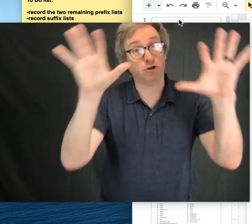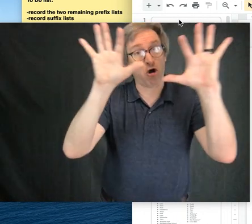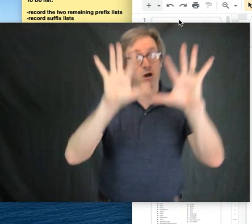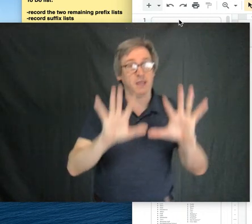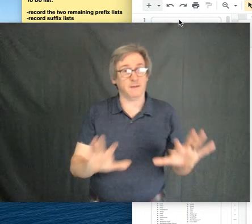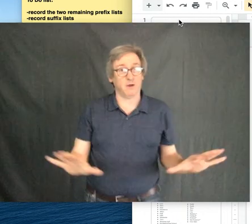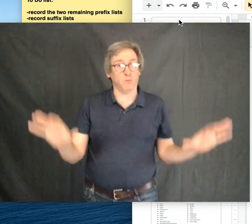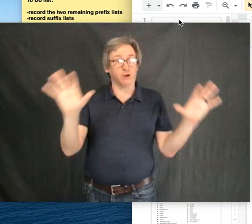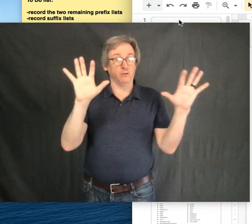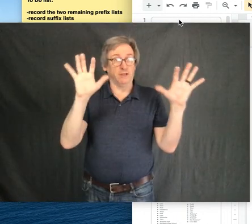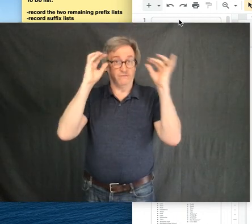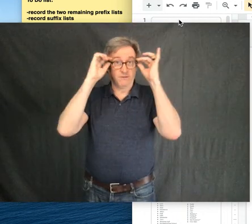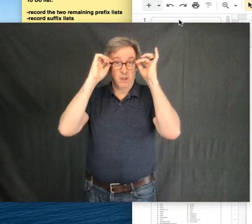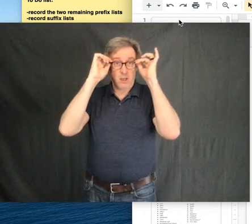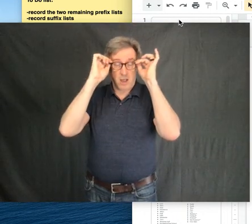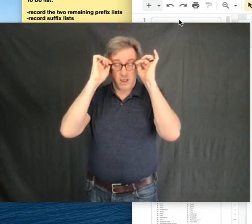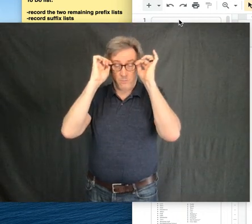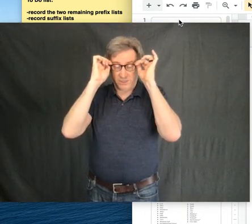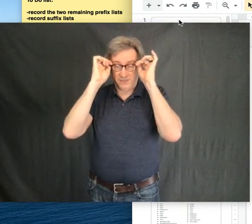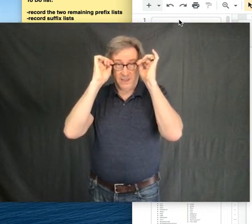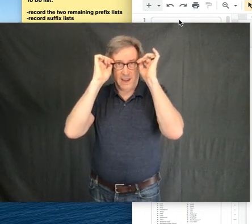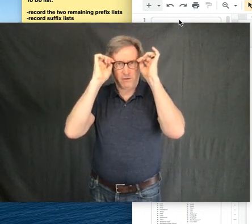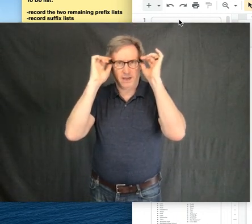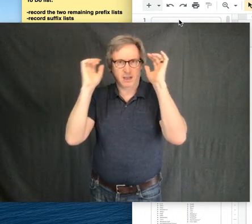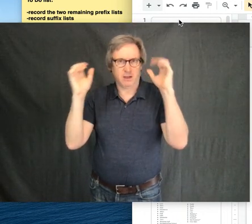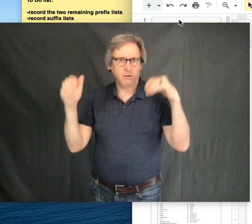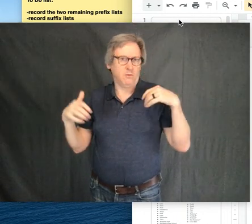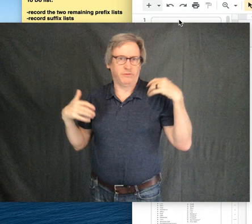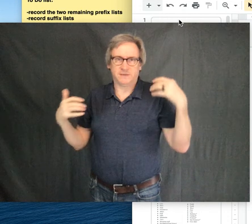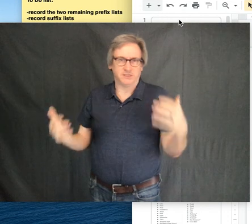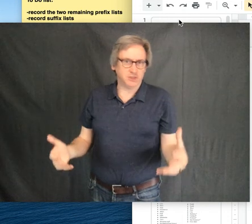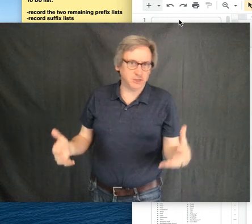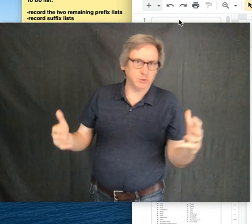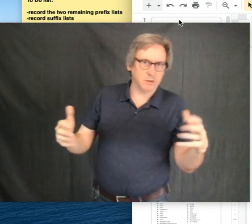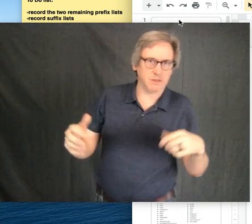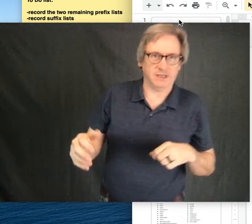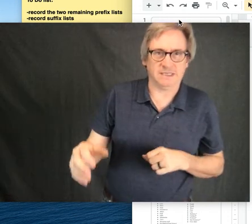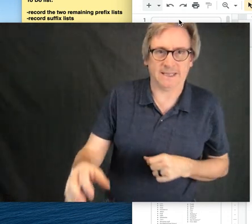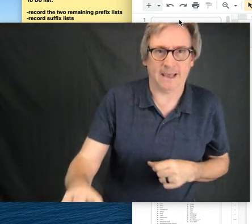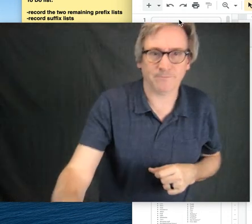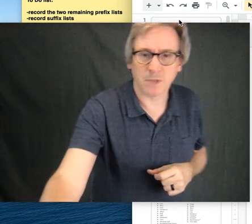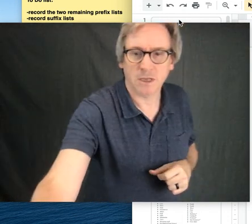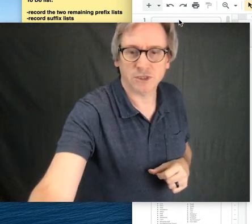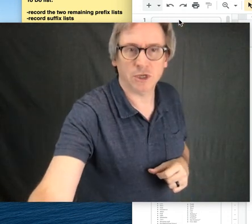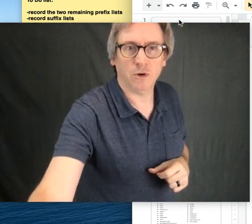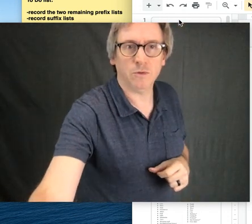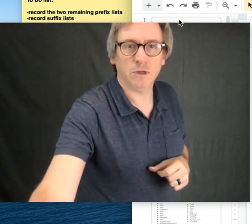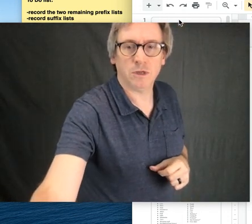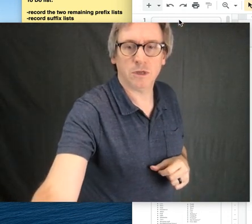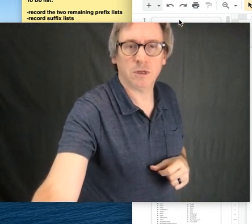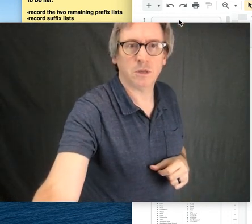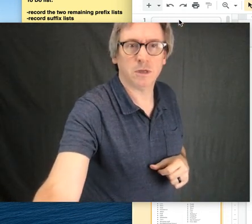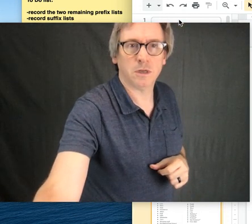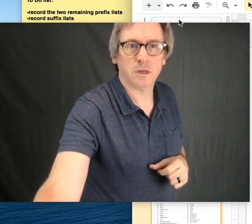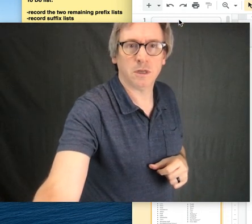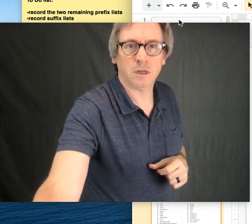about talking about where you live, what's in the area, what there is to do, things like that. So